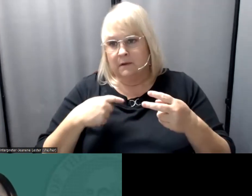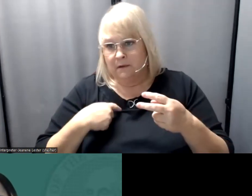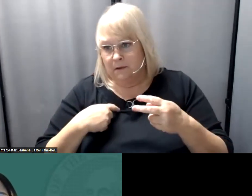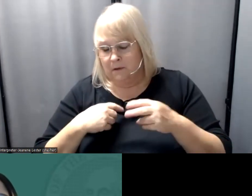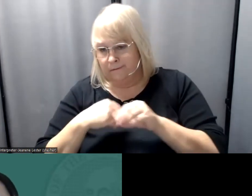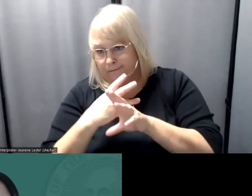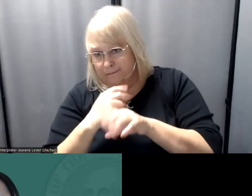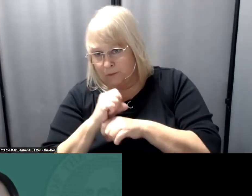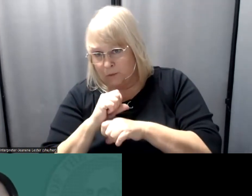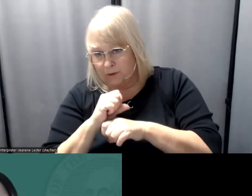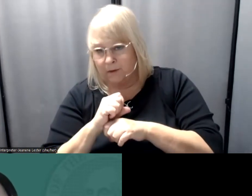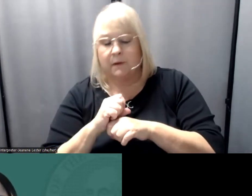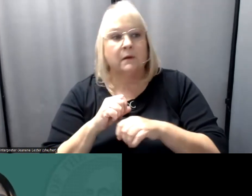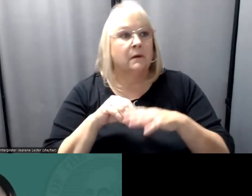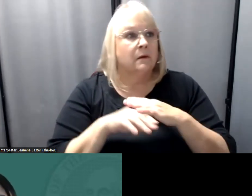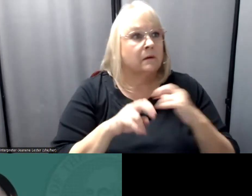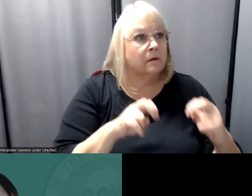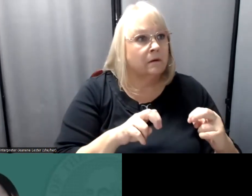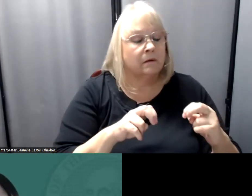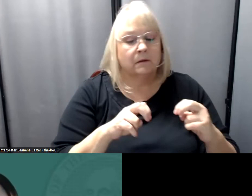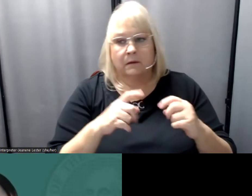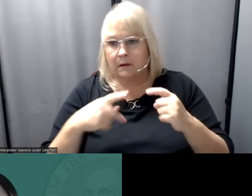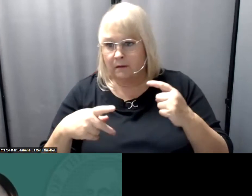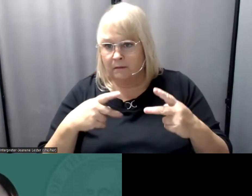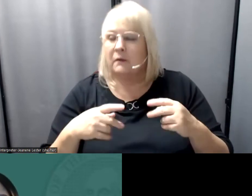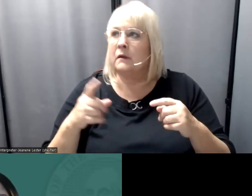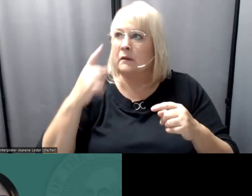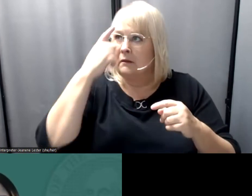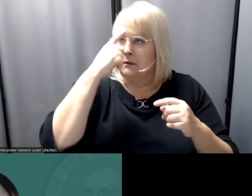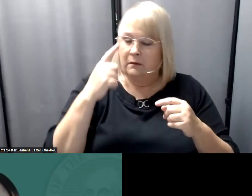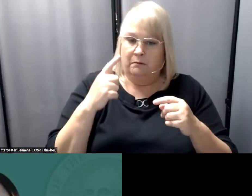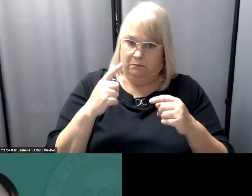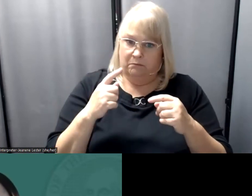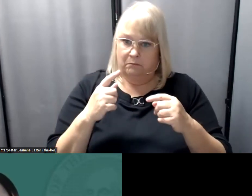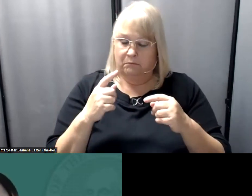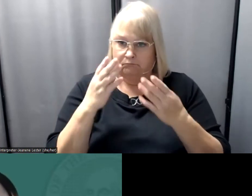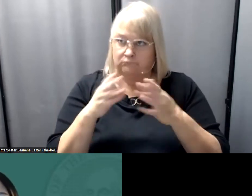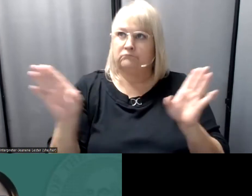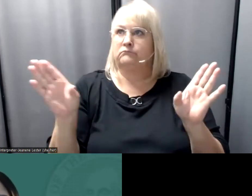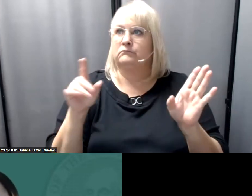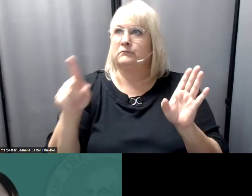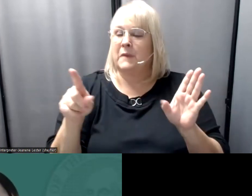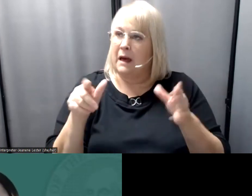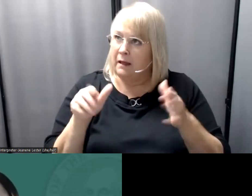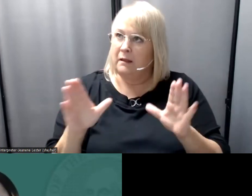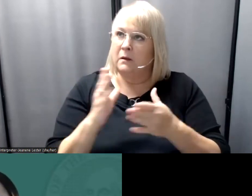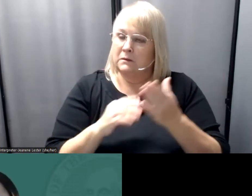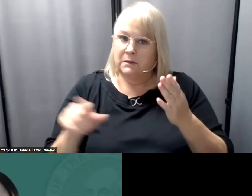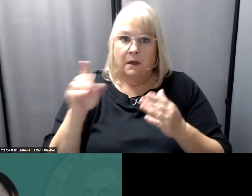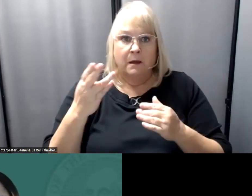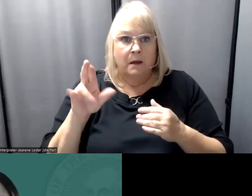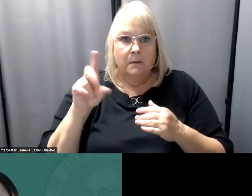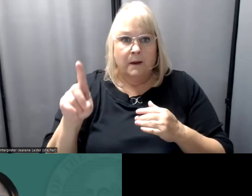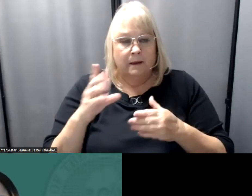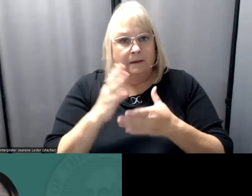doing business, and stay on the edge of being innovative and creative and allowing people a hybrid, some face-to-face,